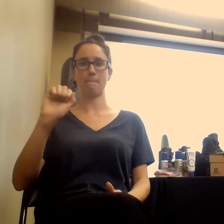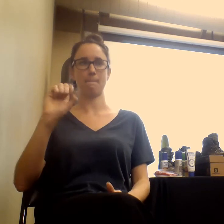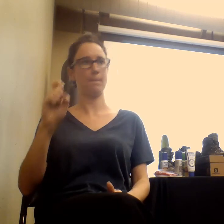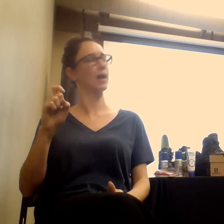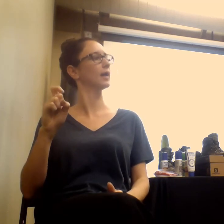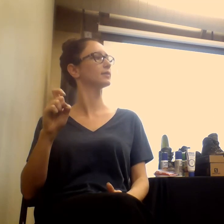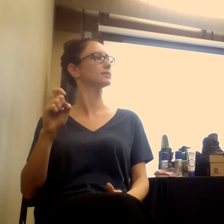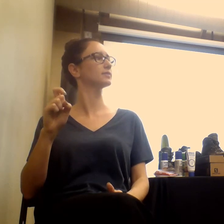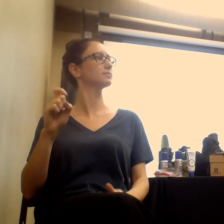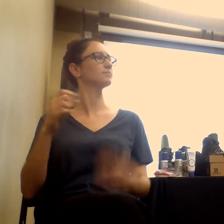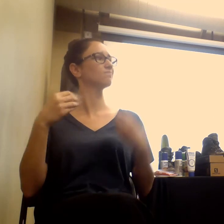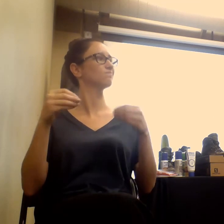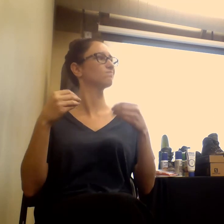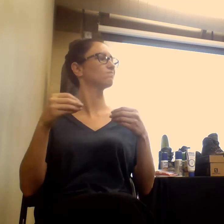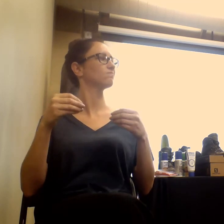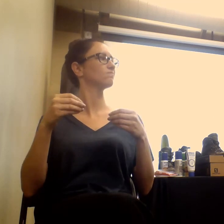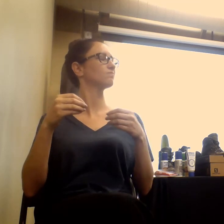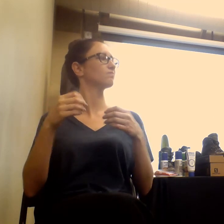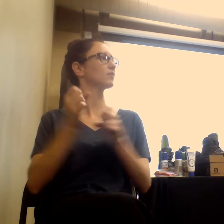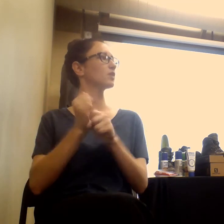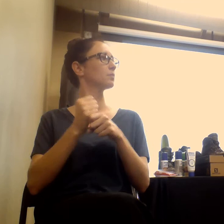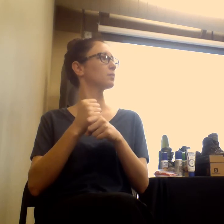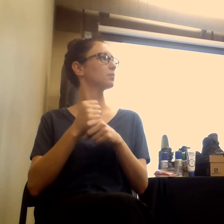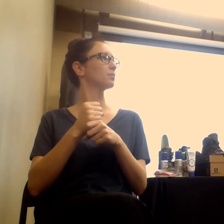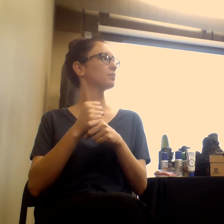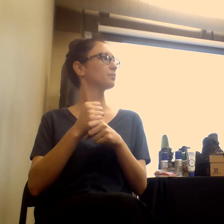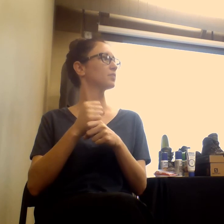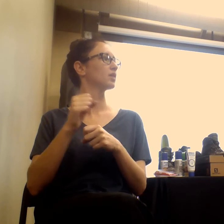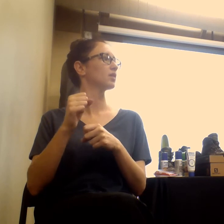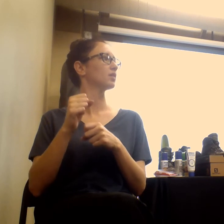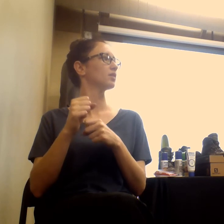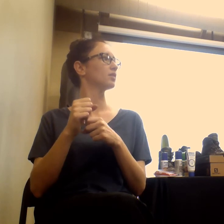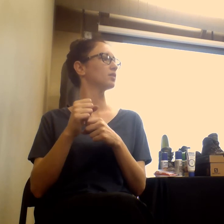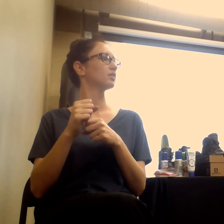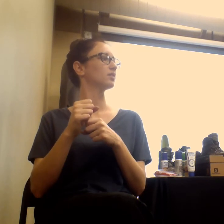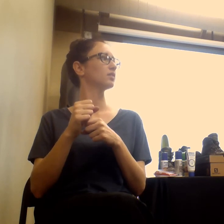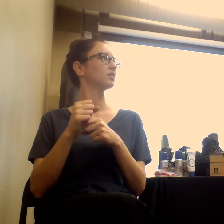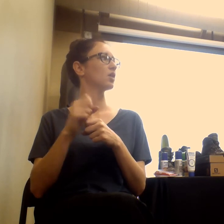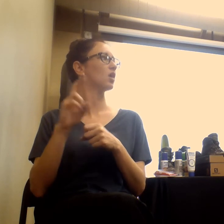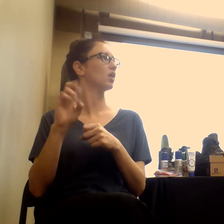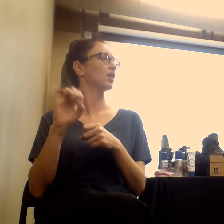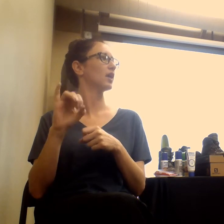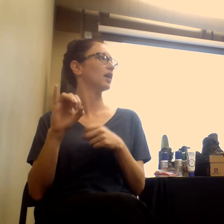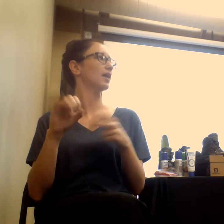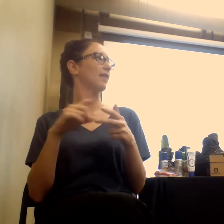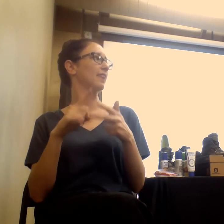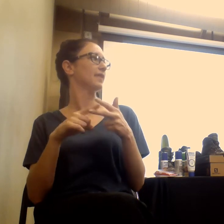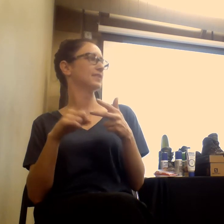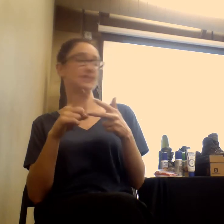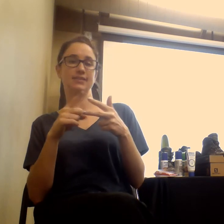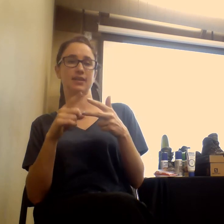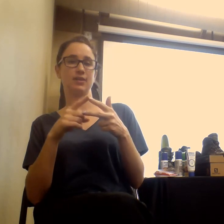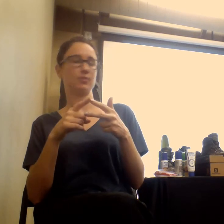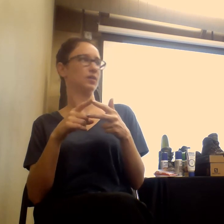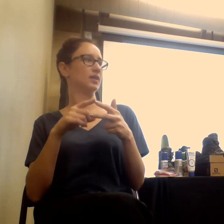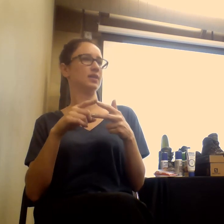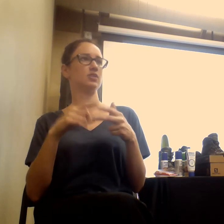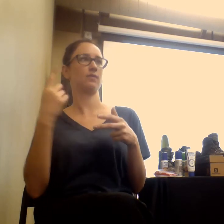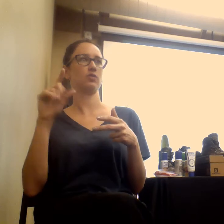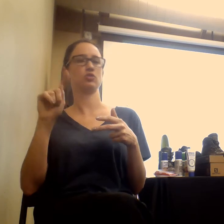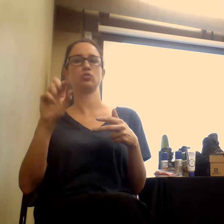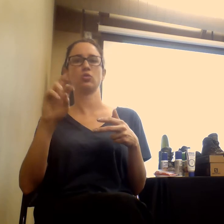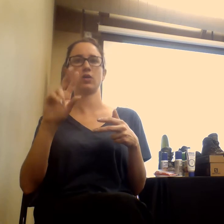of a neat sock. Here's a trekking, and here's a mountaineering. You notice they're getting thicker and thicker. That's going to be very important when you're wearing your boot. You know,